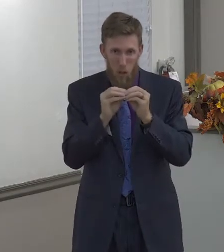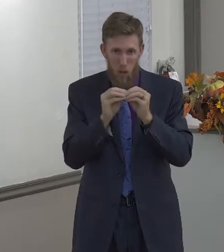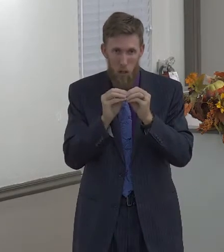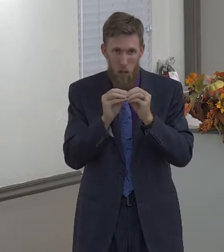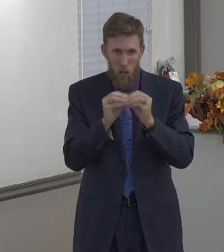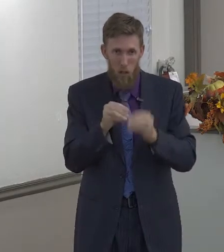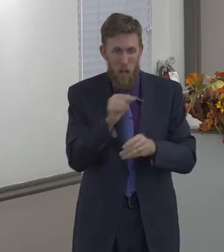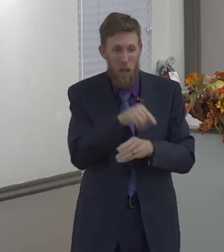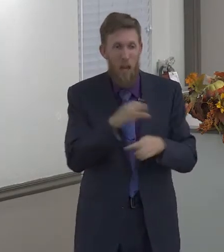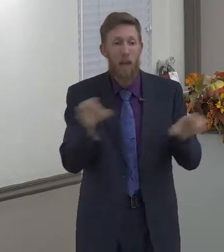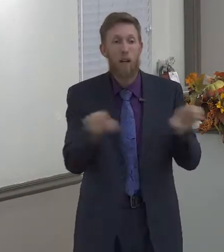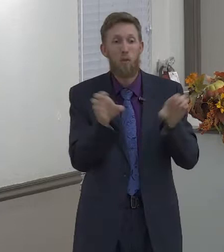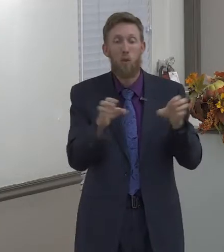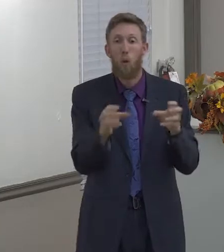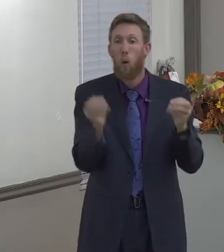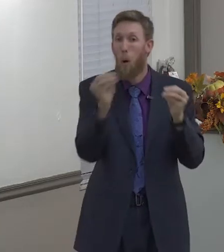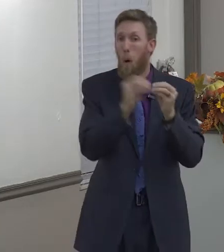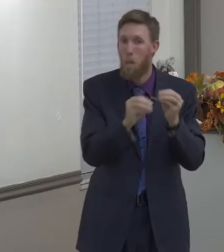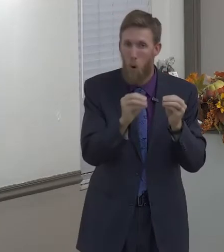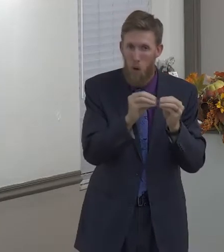are necessary.